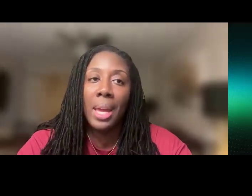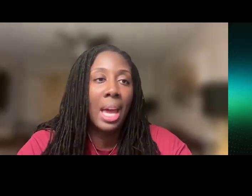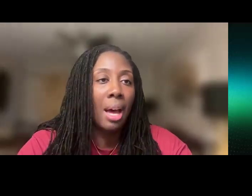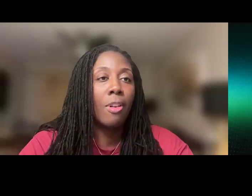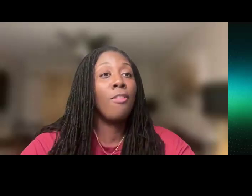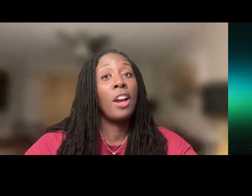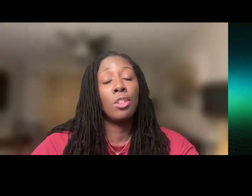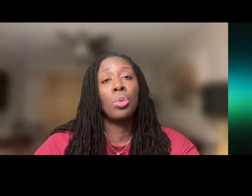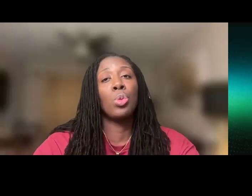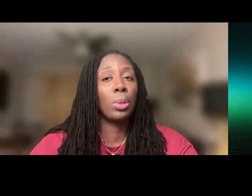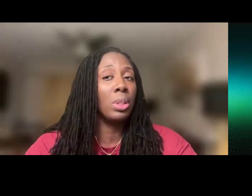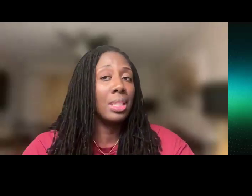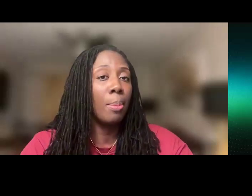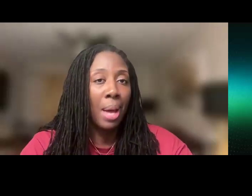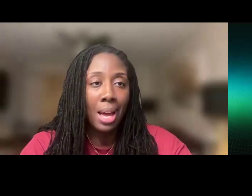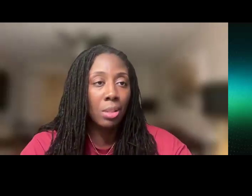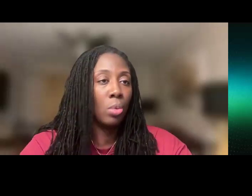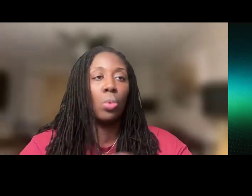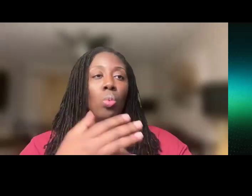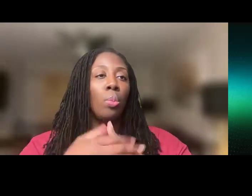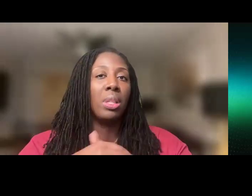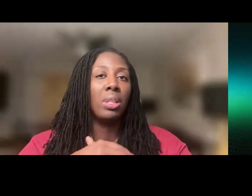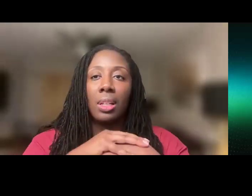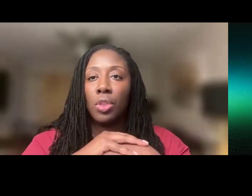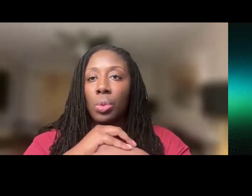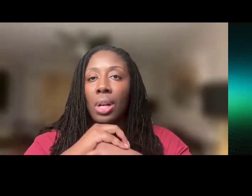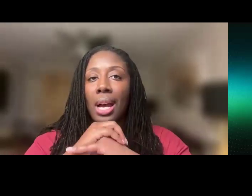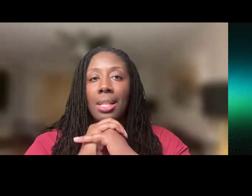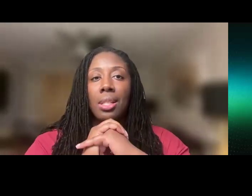we also may have a founder who's worked with us in the past who will